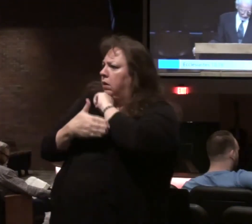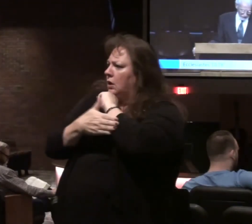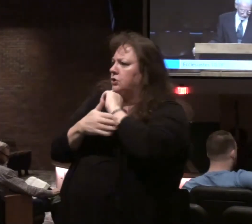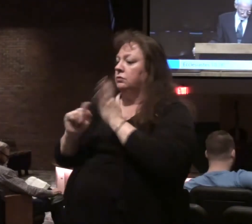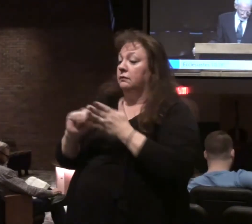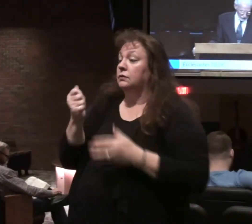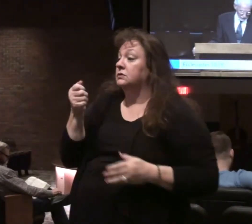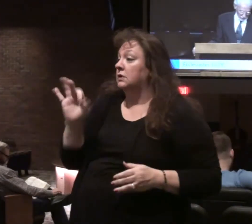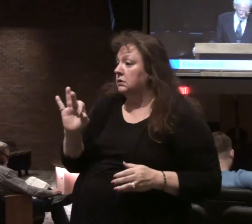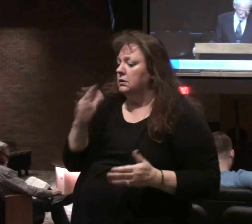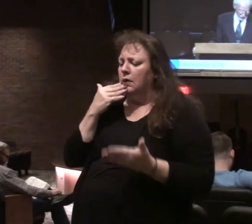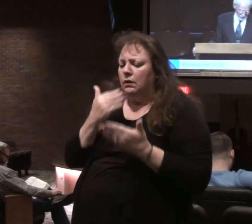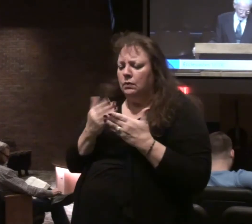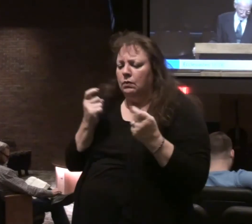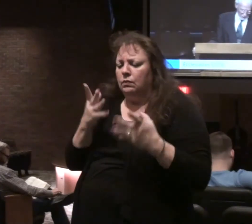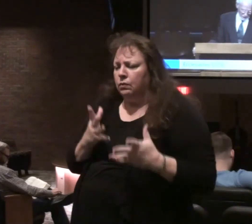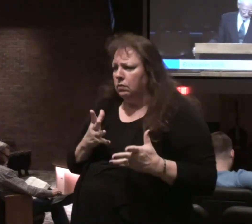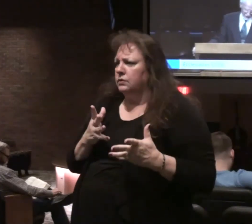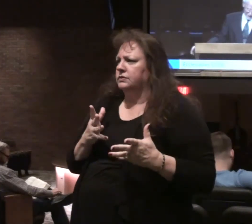Verse 19 is the good ruler's